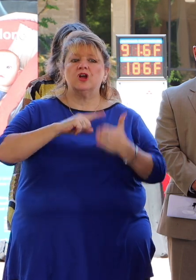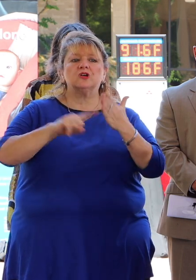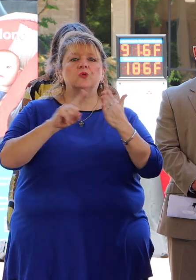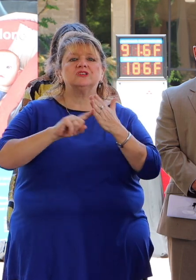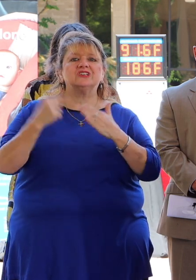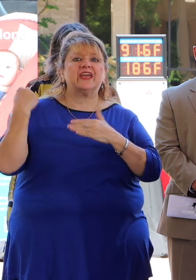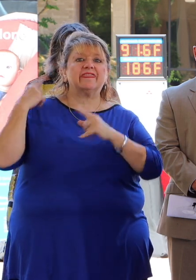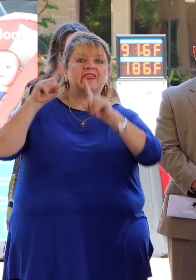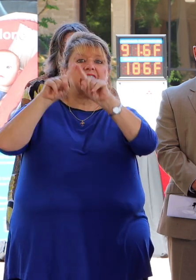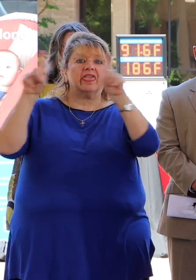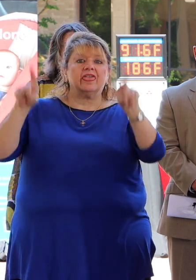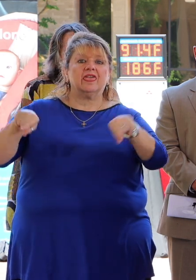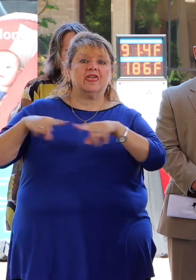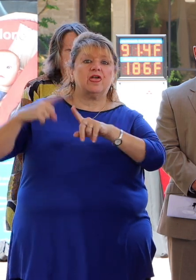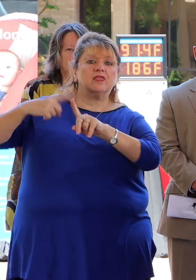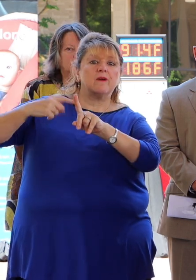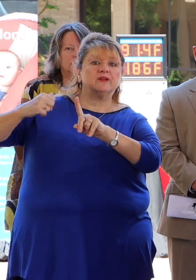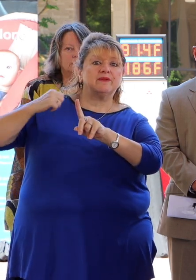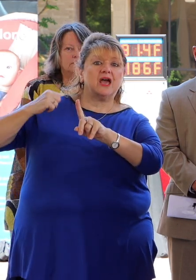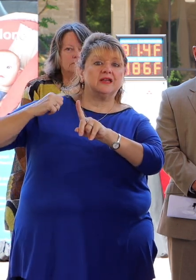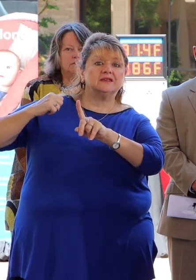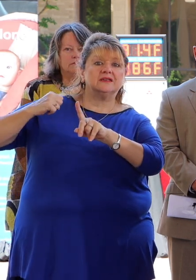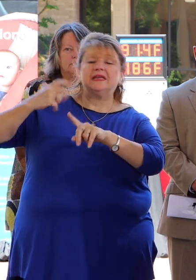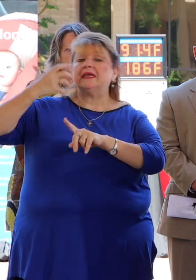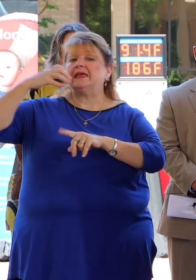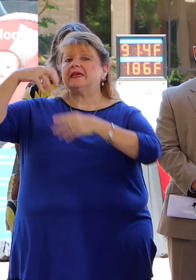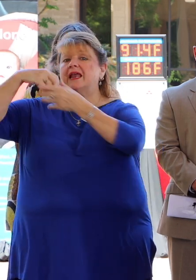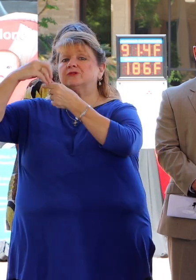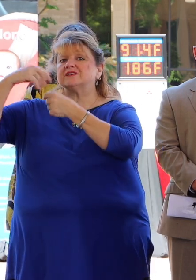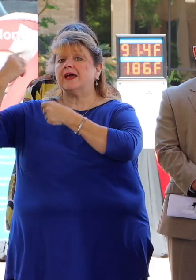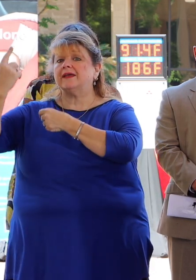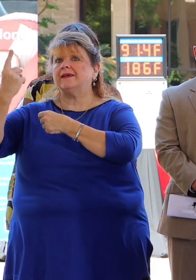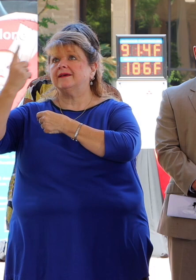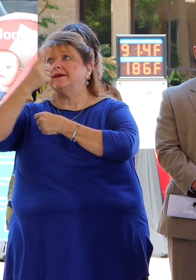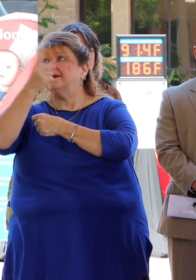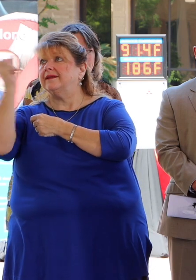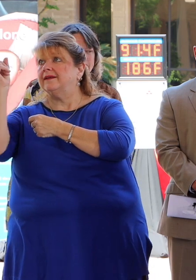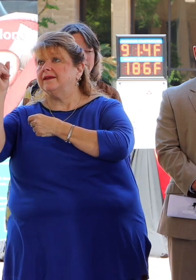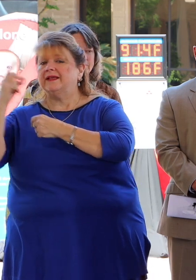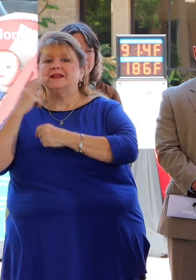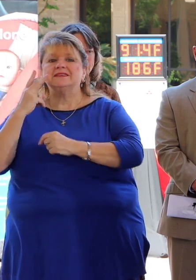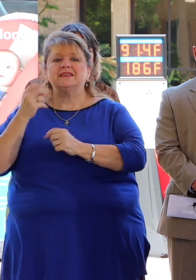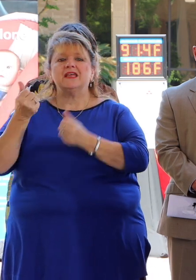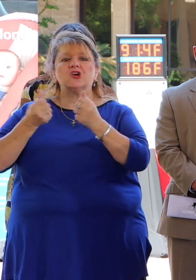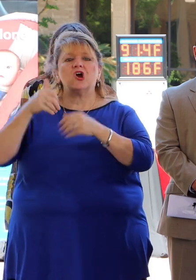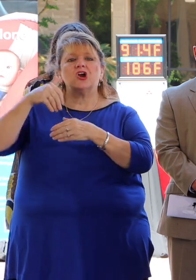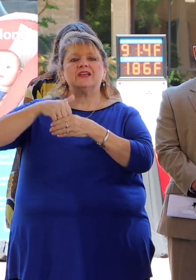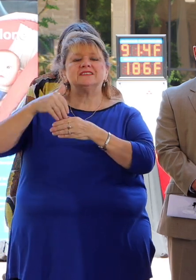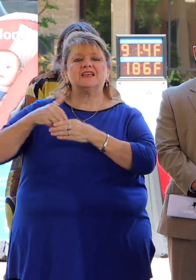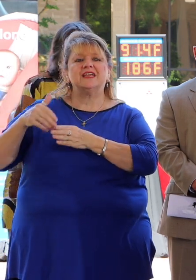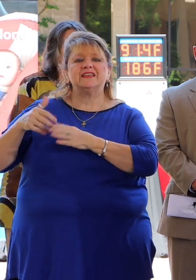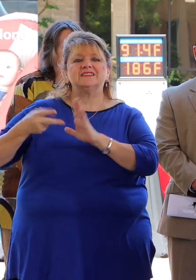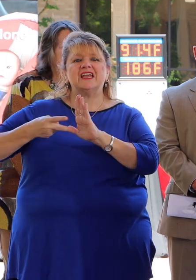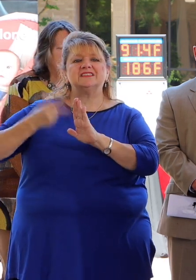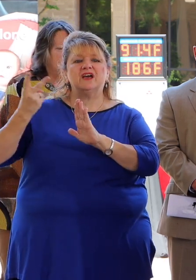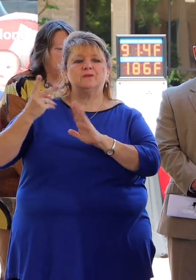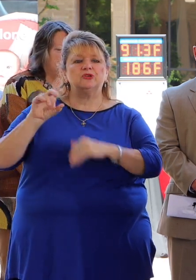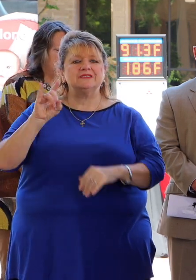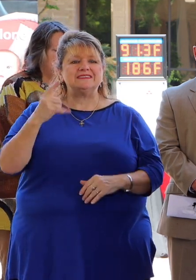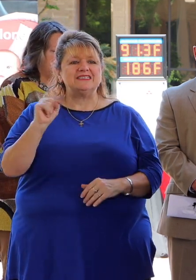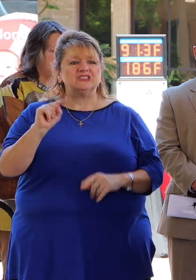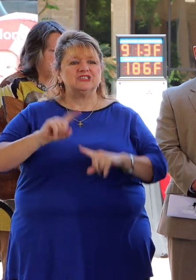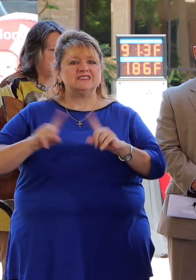big thermometer behind us to see what Ms. Crepe has referred to as a double-digit difference